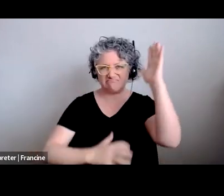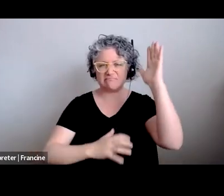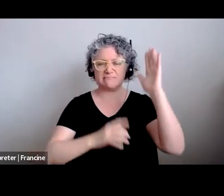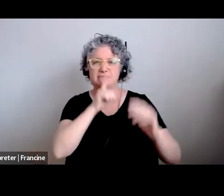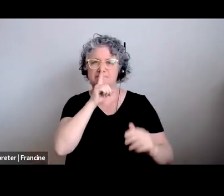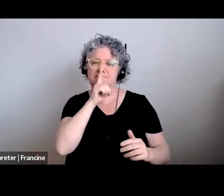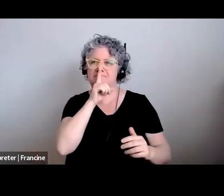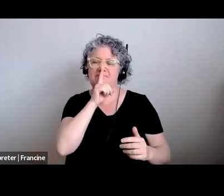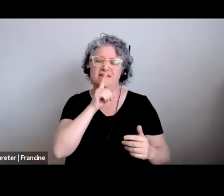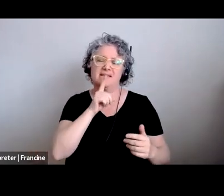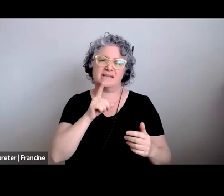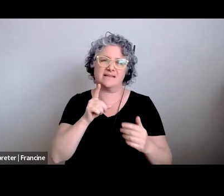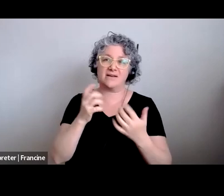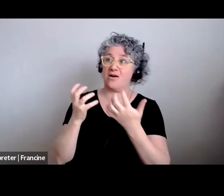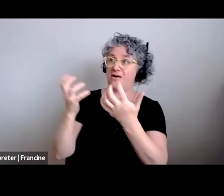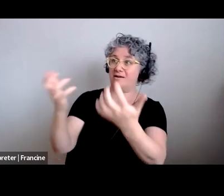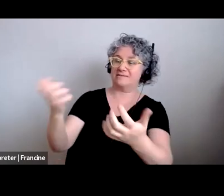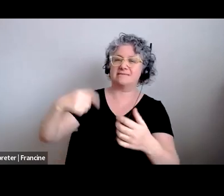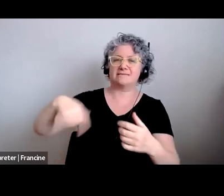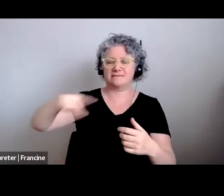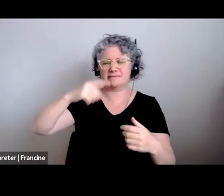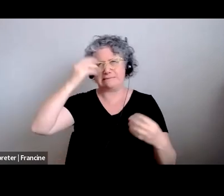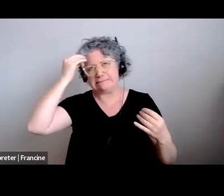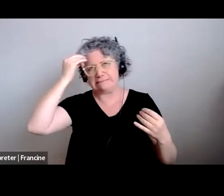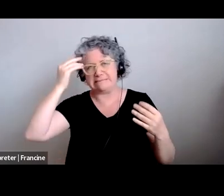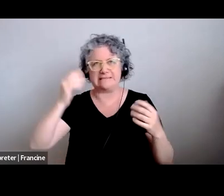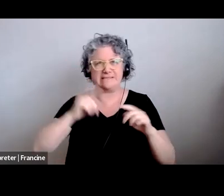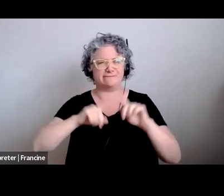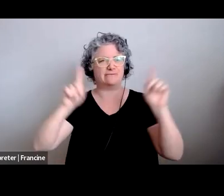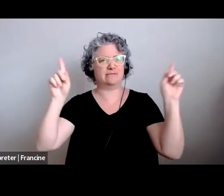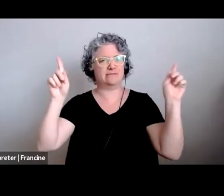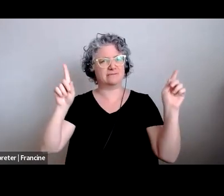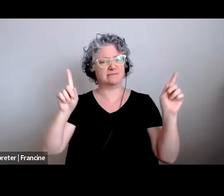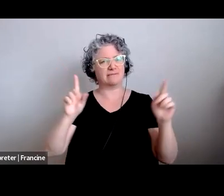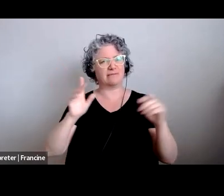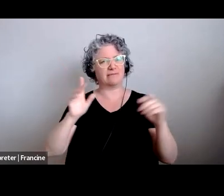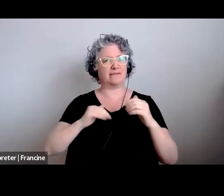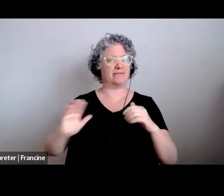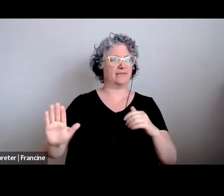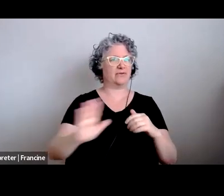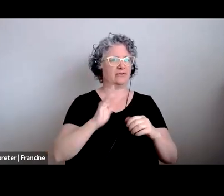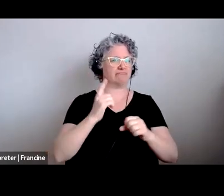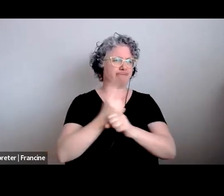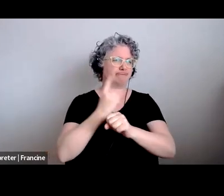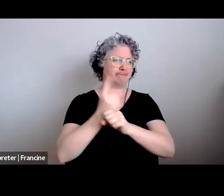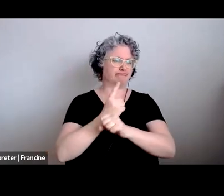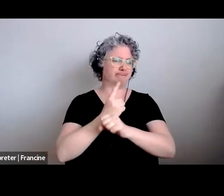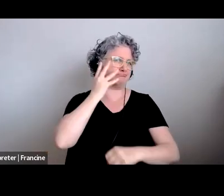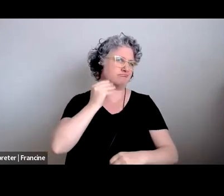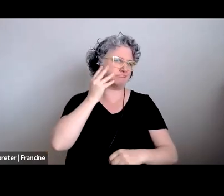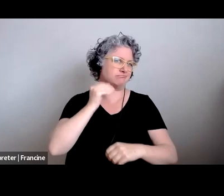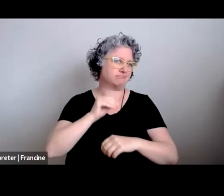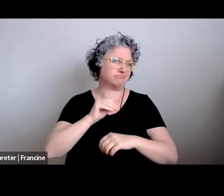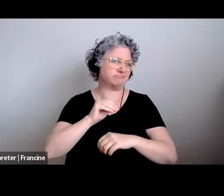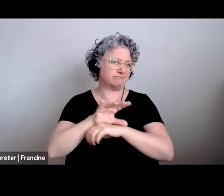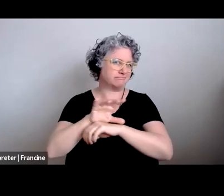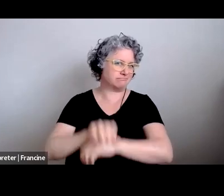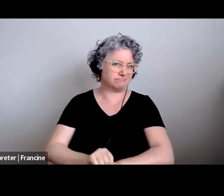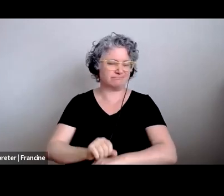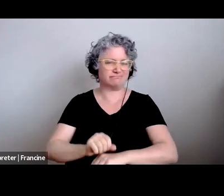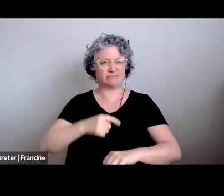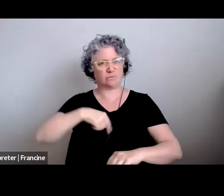something for our audiences to contend with that was outside of their regular practices.